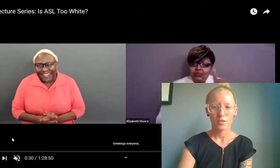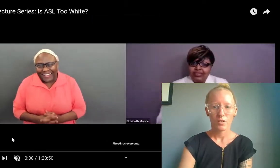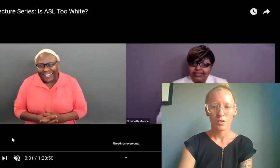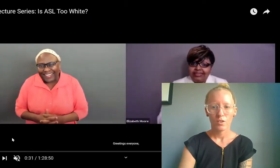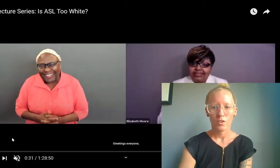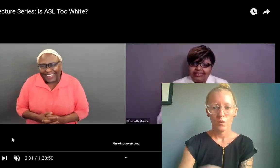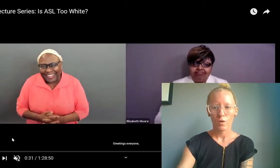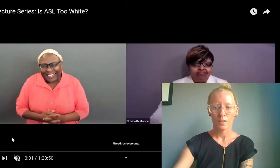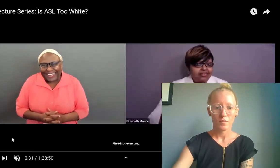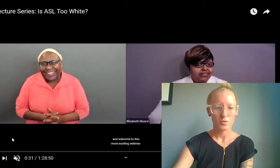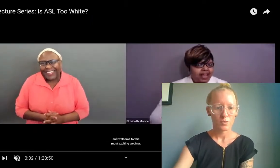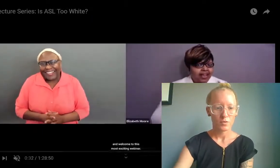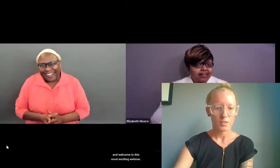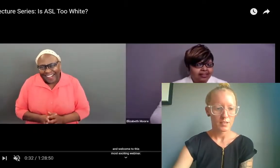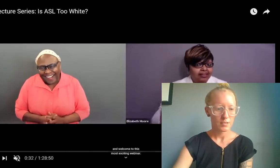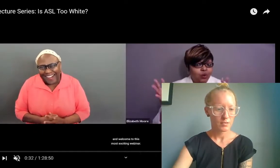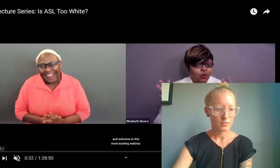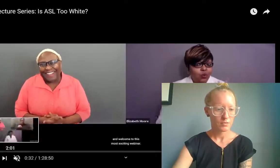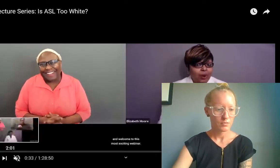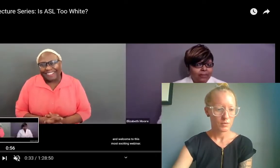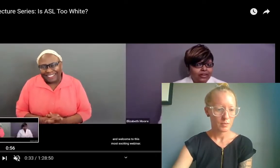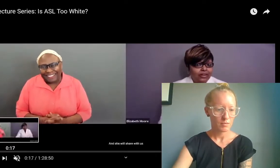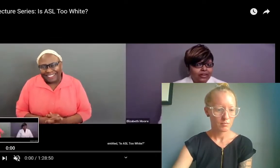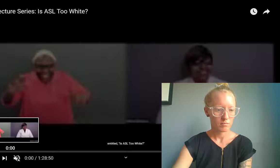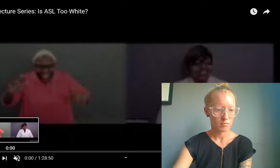Hello, welcome to this.